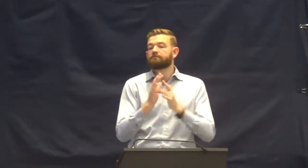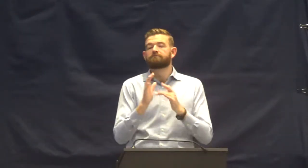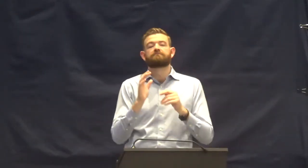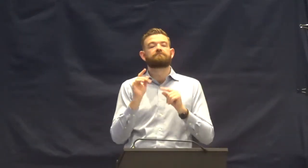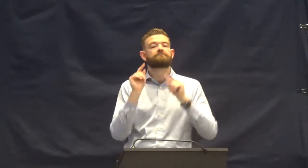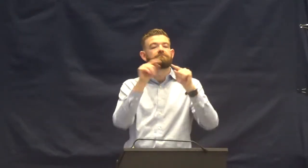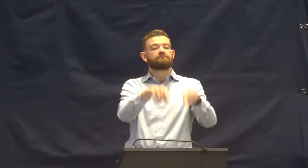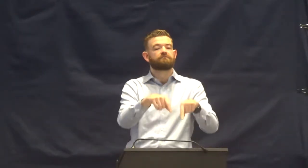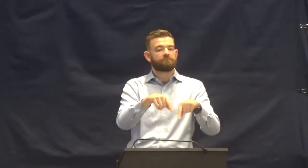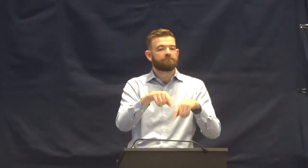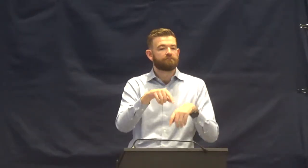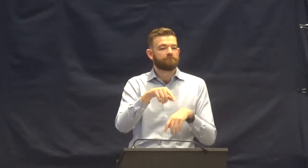this is Jesus speaking.